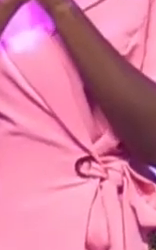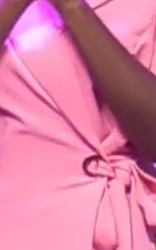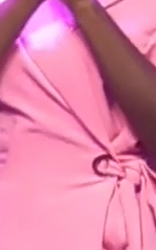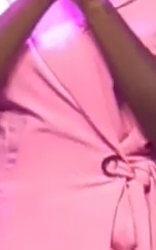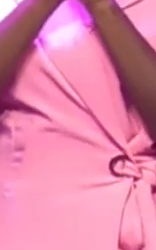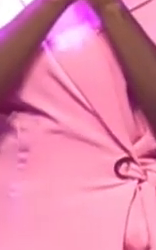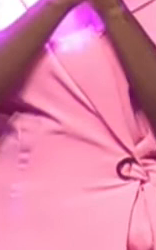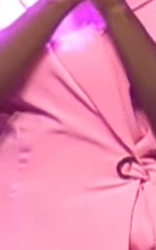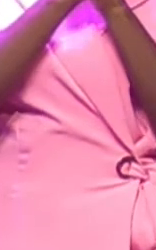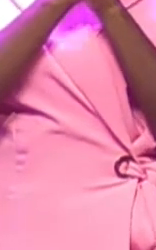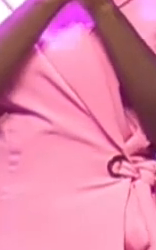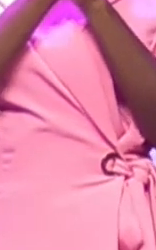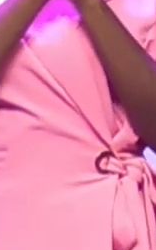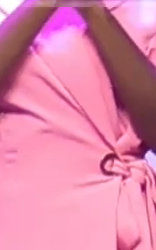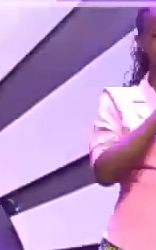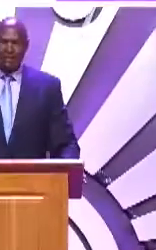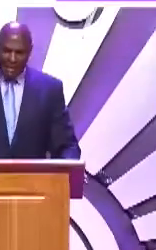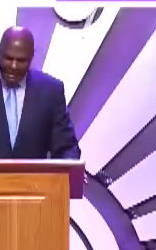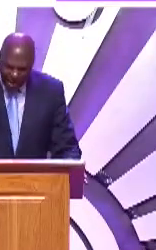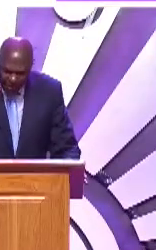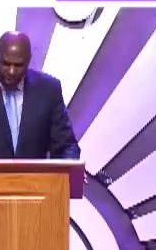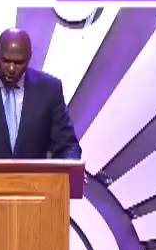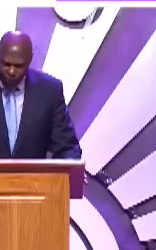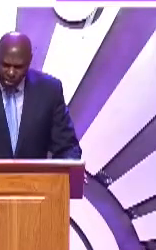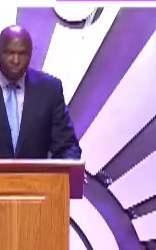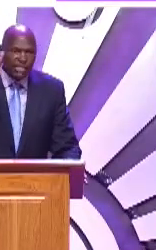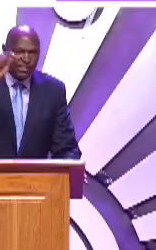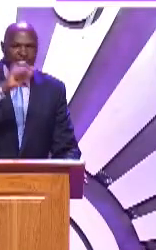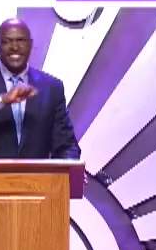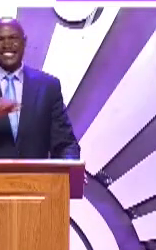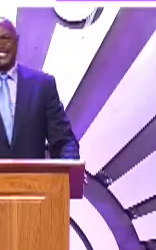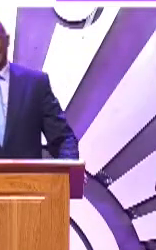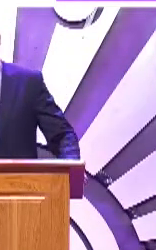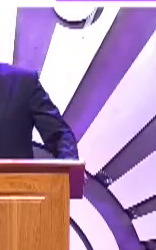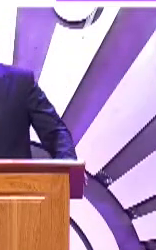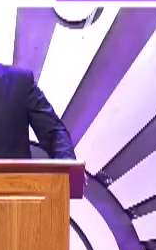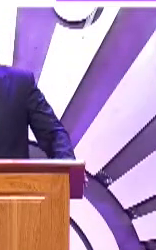be sure the devil will offer you reasons